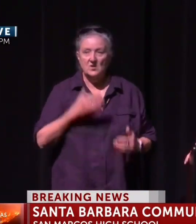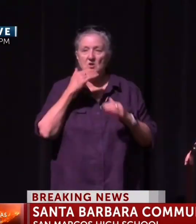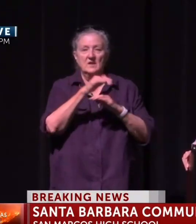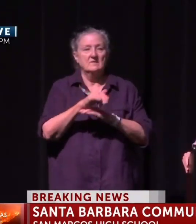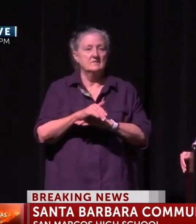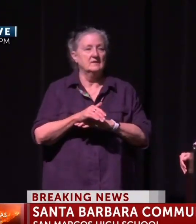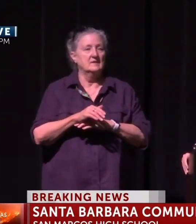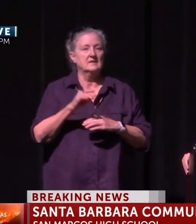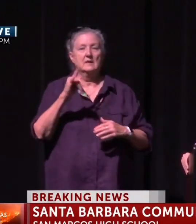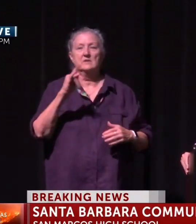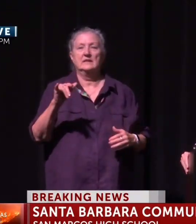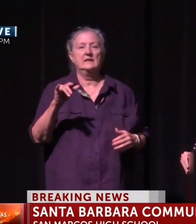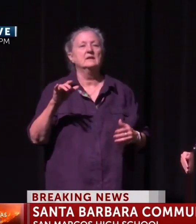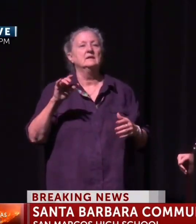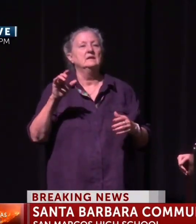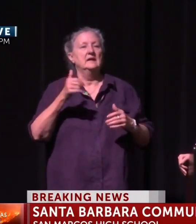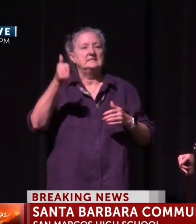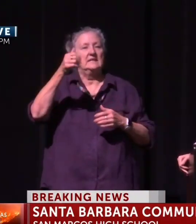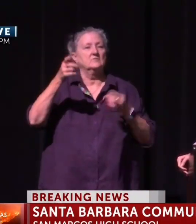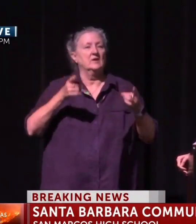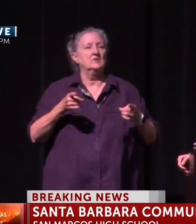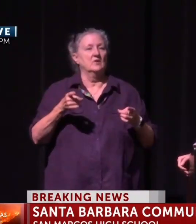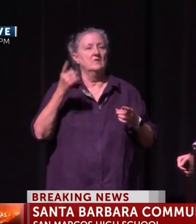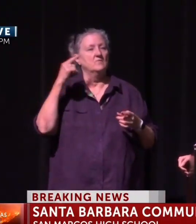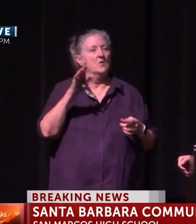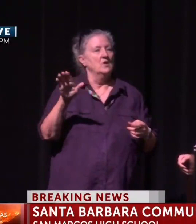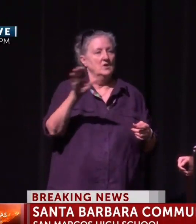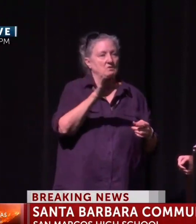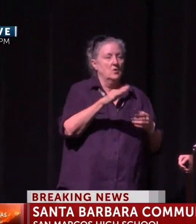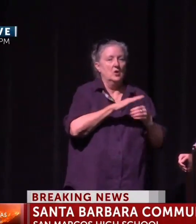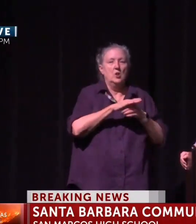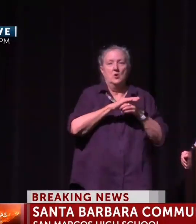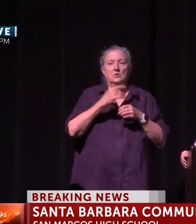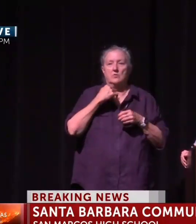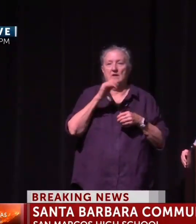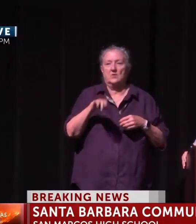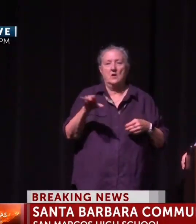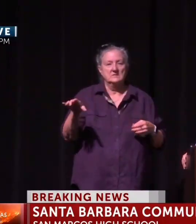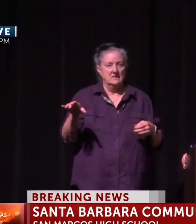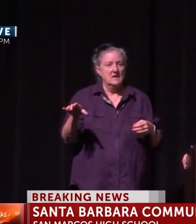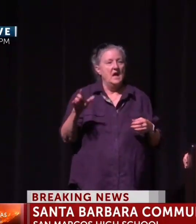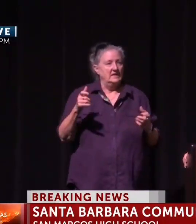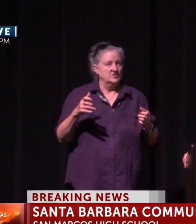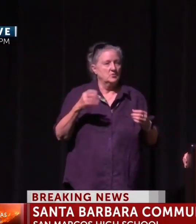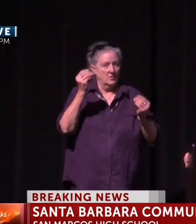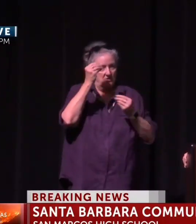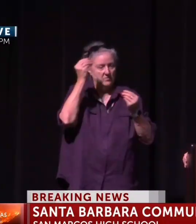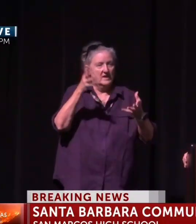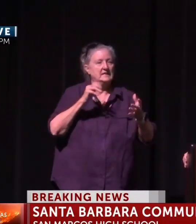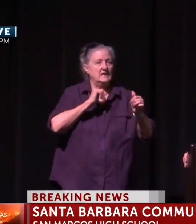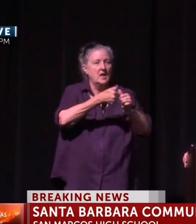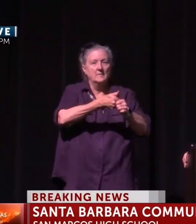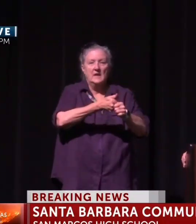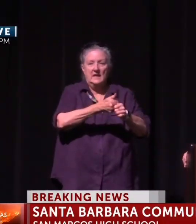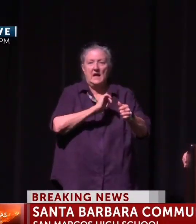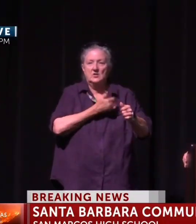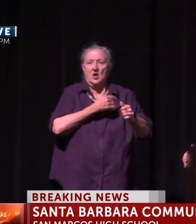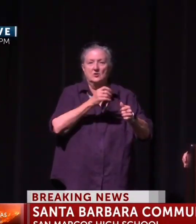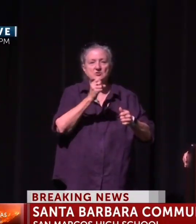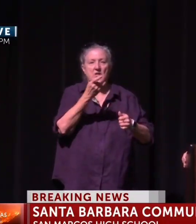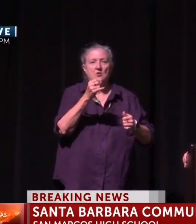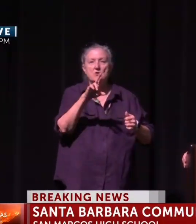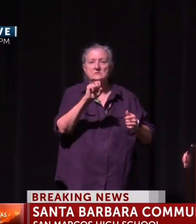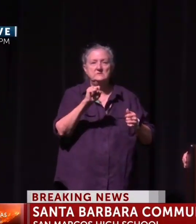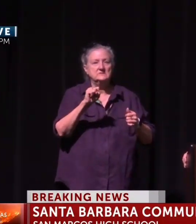Good evening, Kimberly Coley, Executive Director for your local Red Cross. I just want to provide an update on our